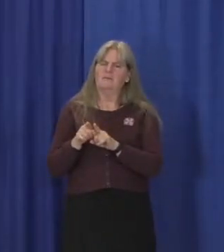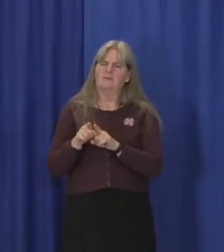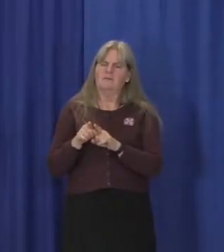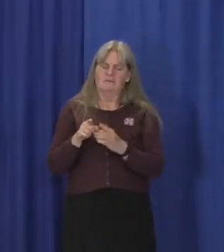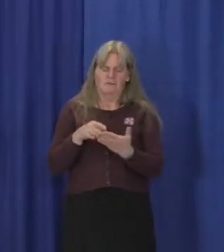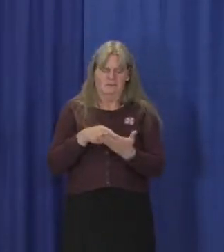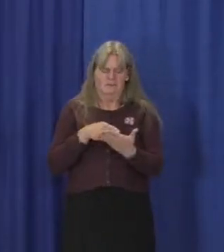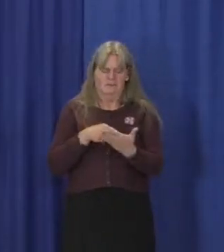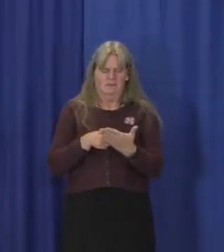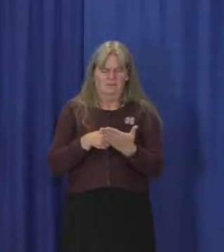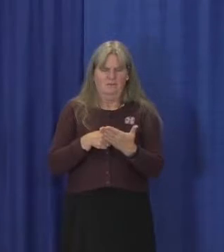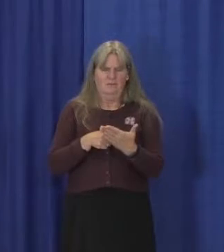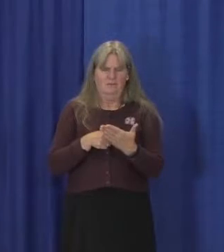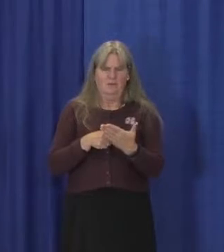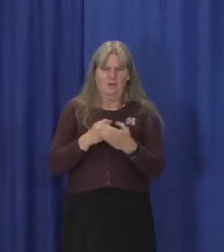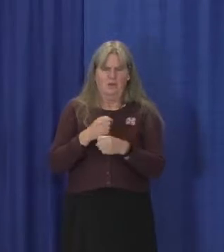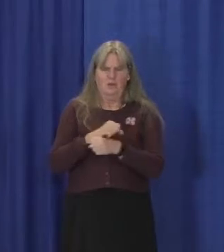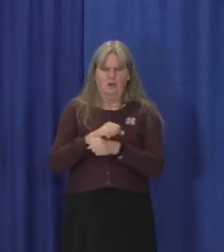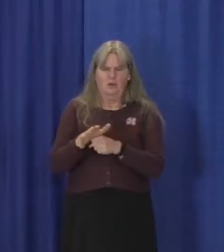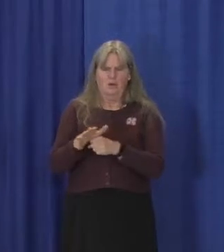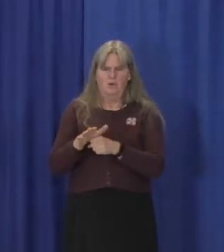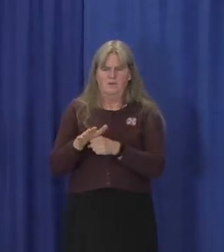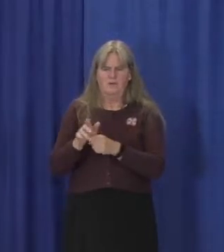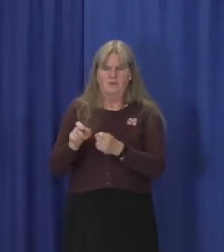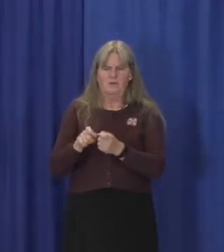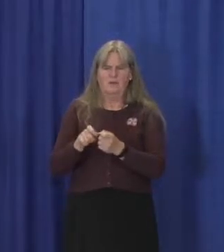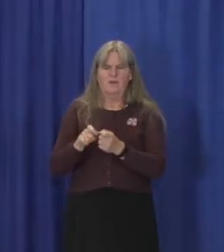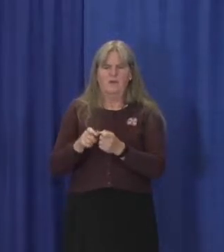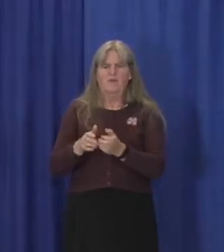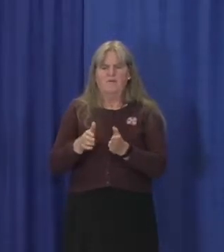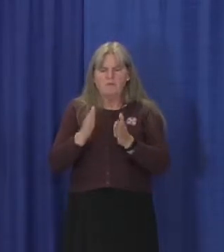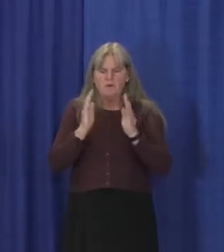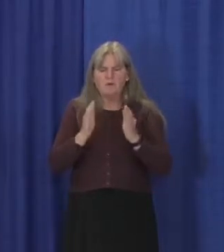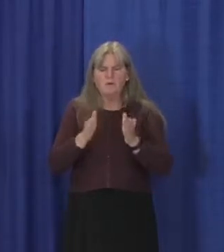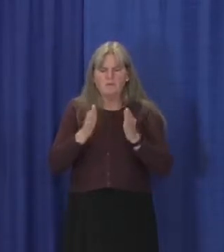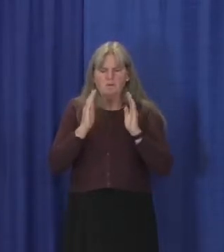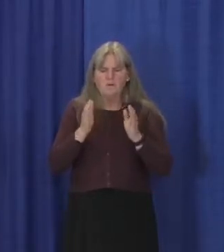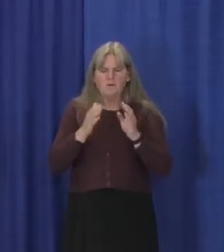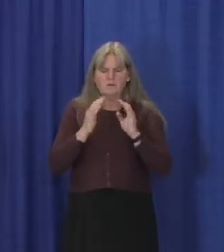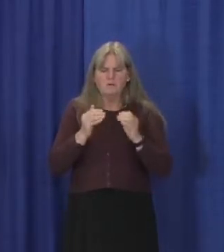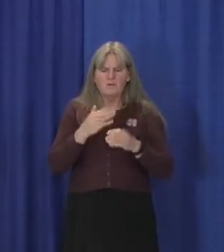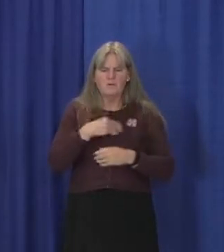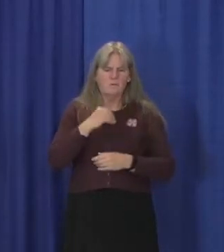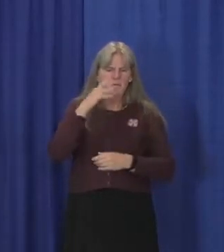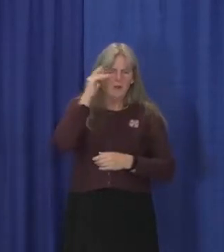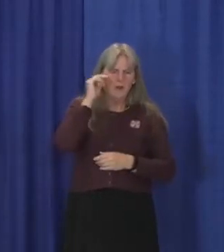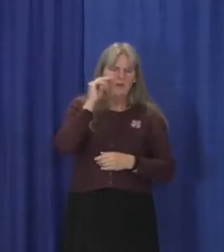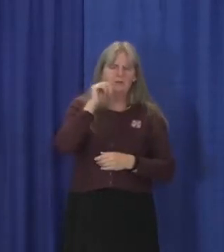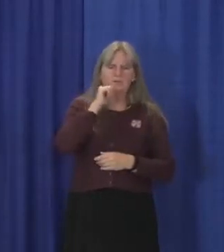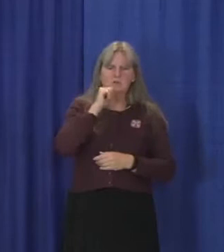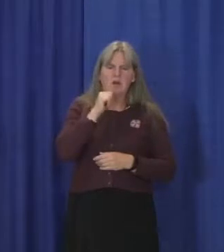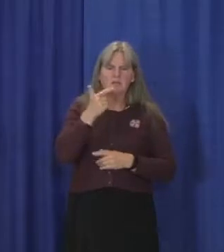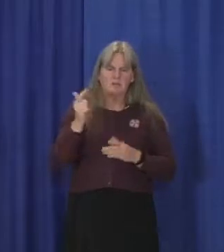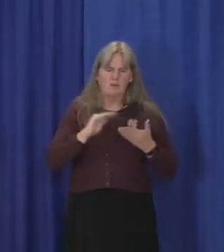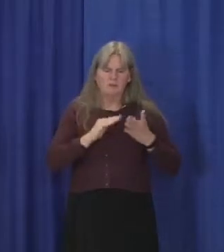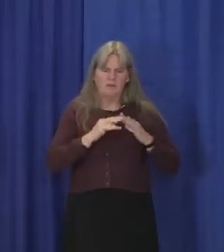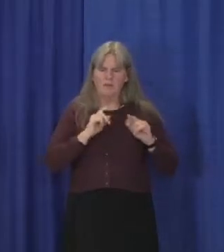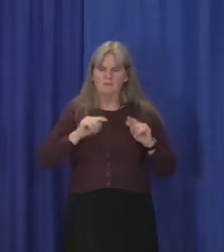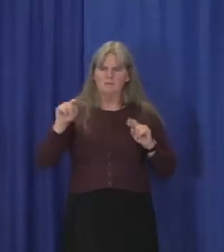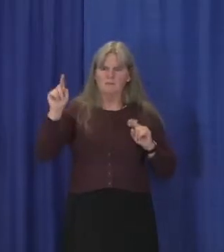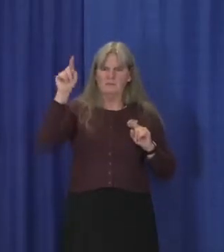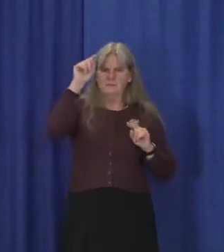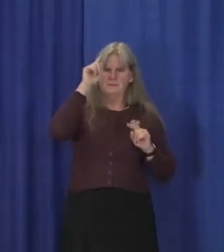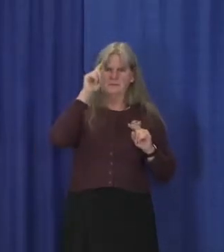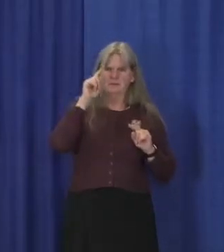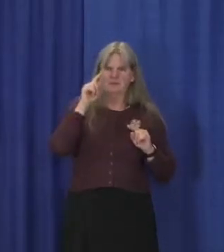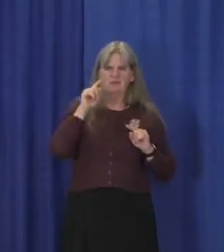that the COVID-19 announcements are often focused on Whitehorse and do not reflect Yukon's rural reality, and therefore do not